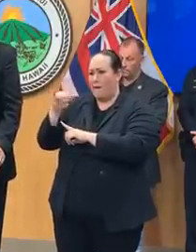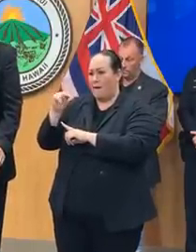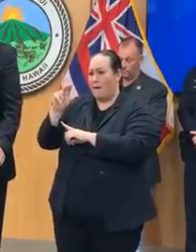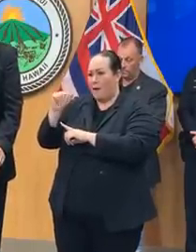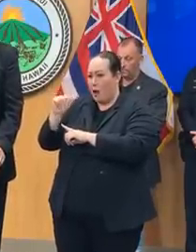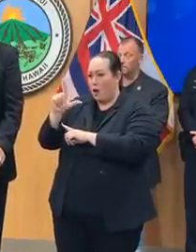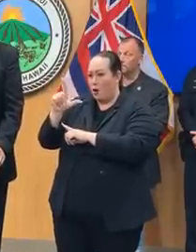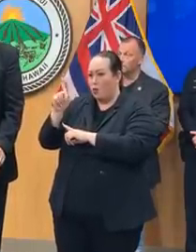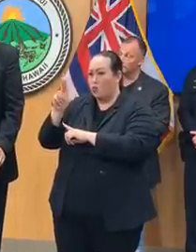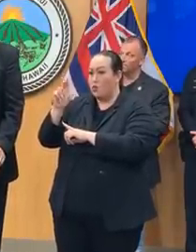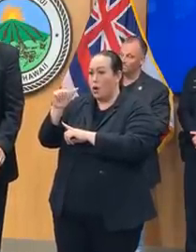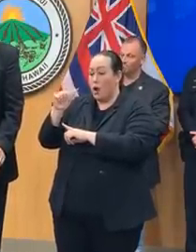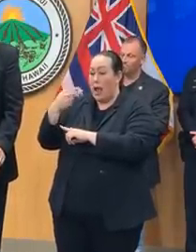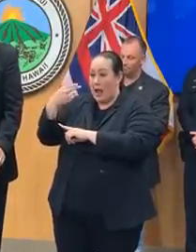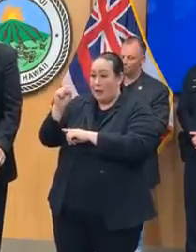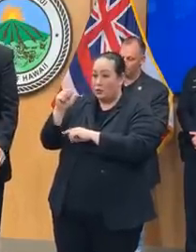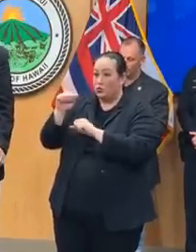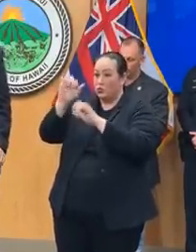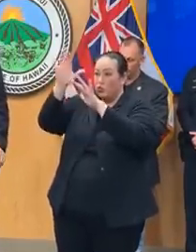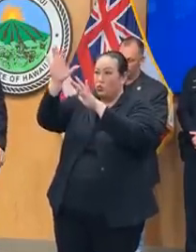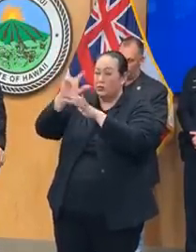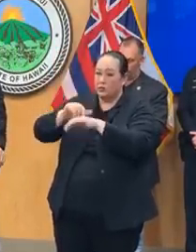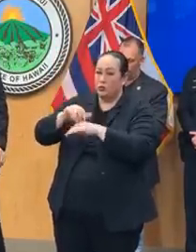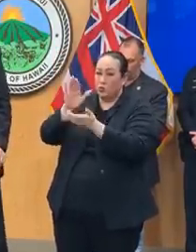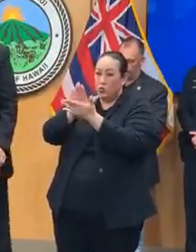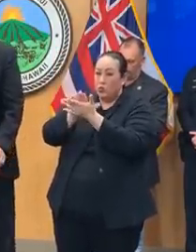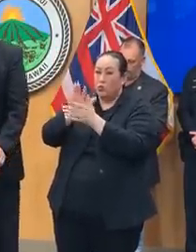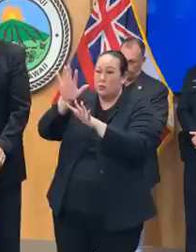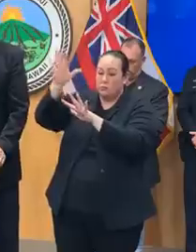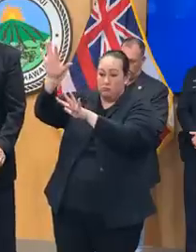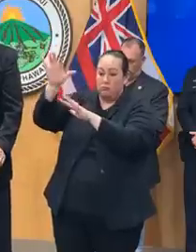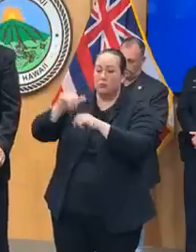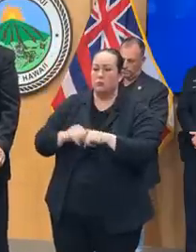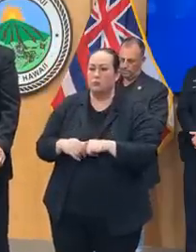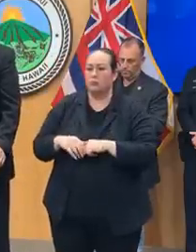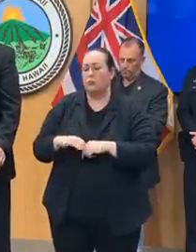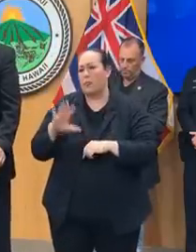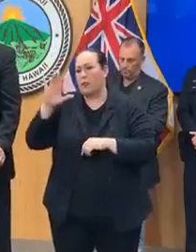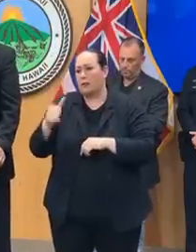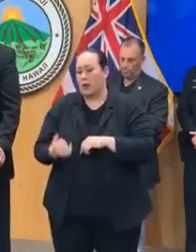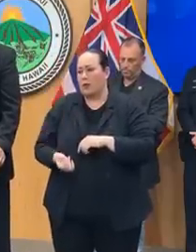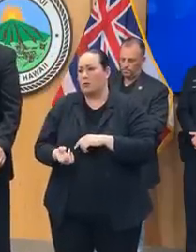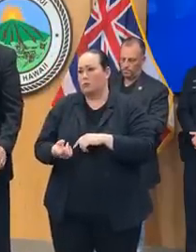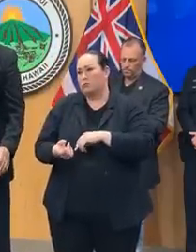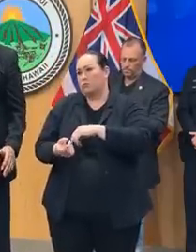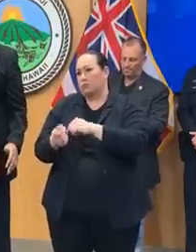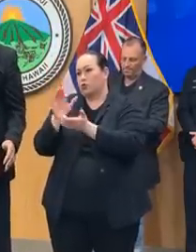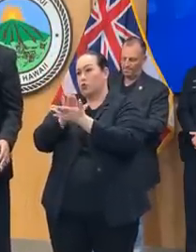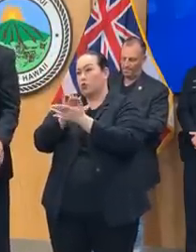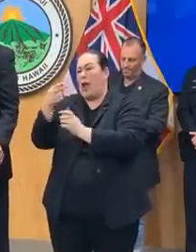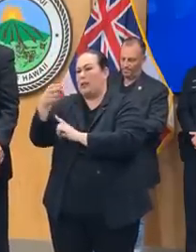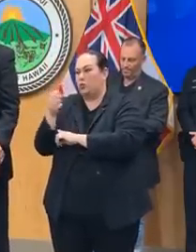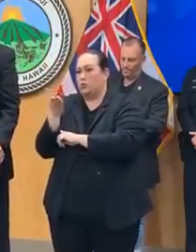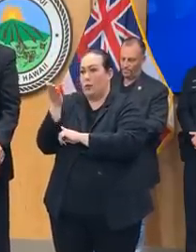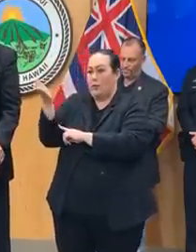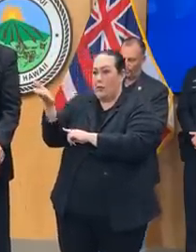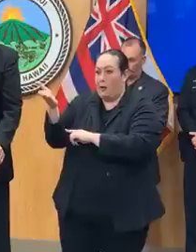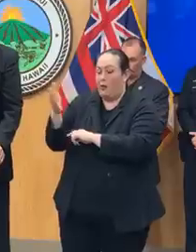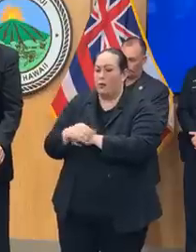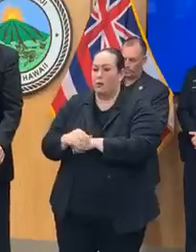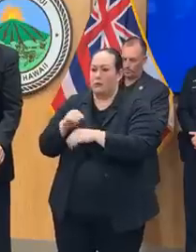into other campuses throughout Maui. One of our two West Maui high schools, Lahaina Luna, but the one most affected,